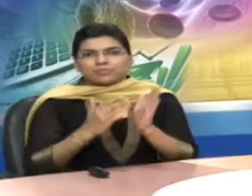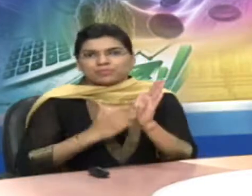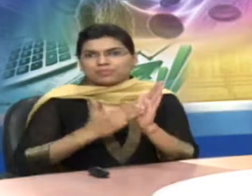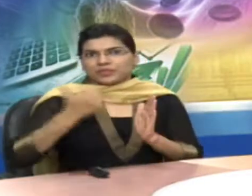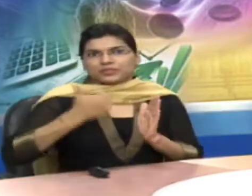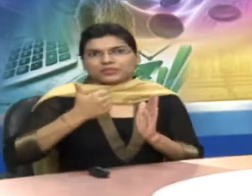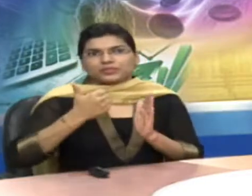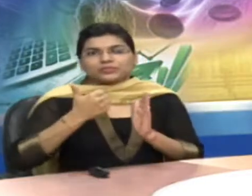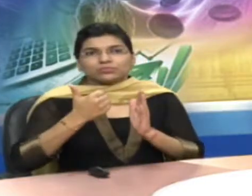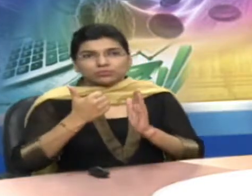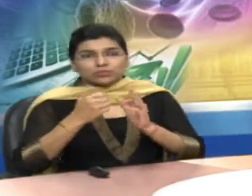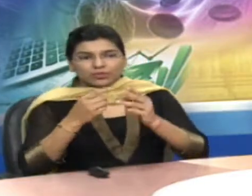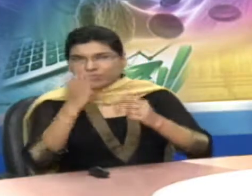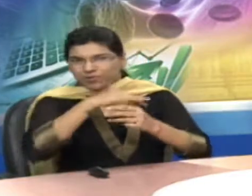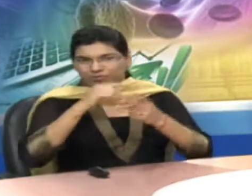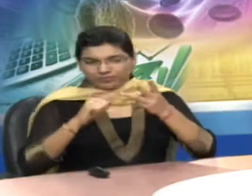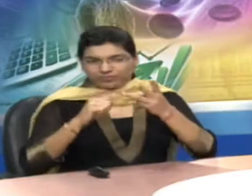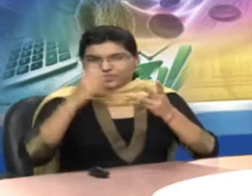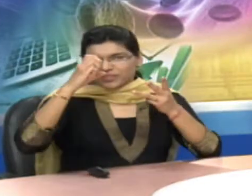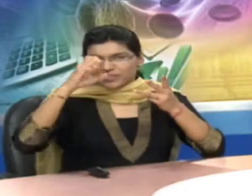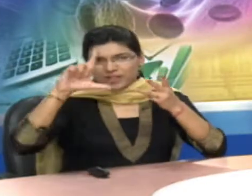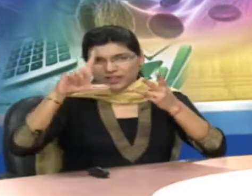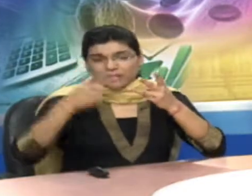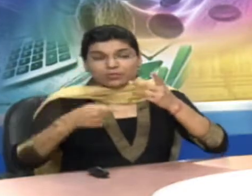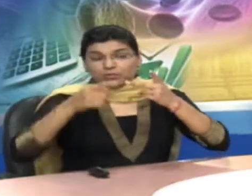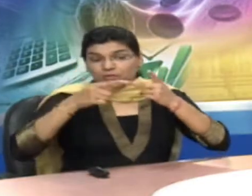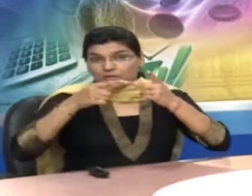17th word is manager.